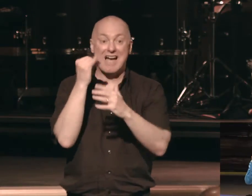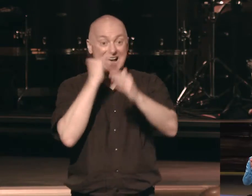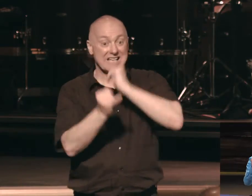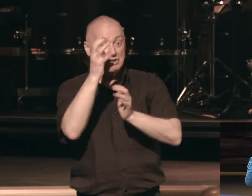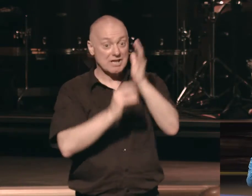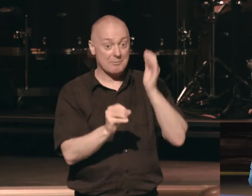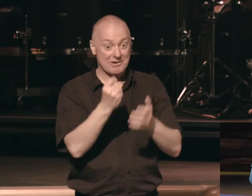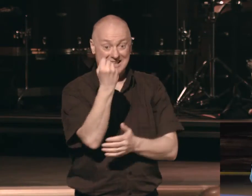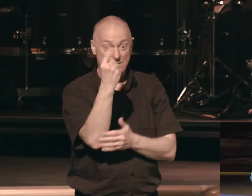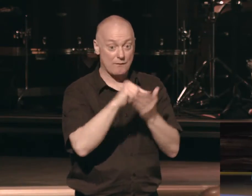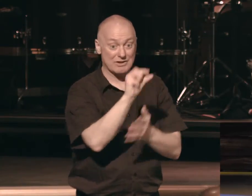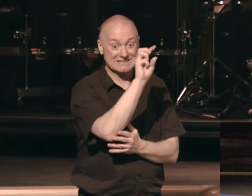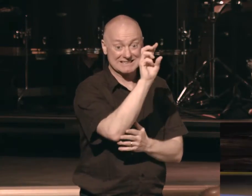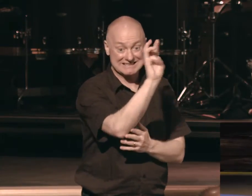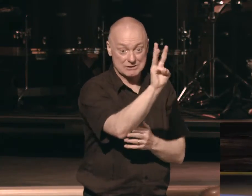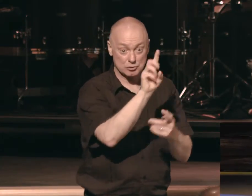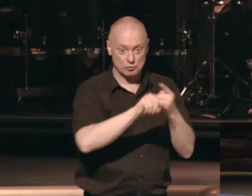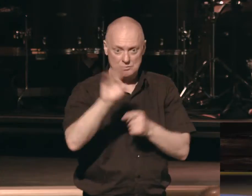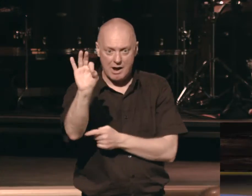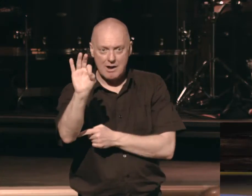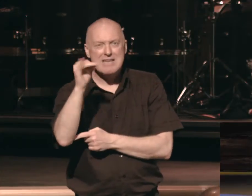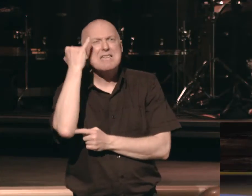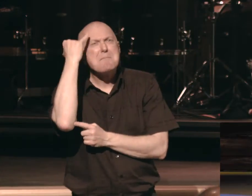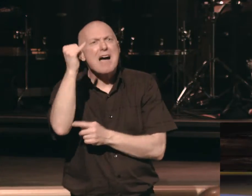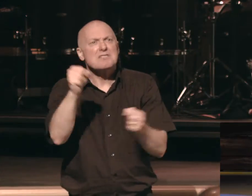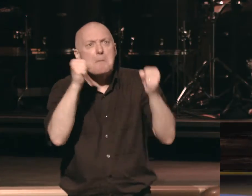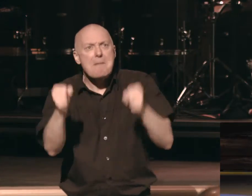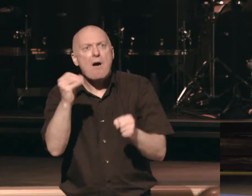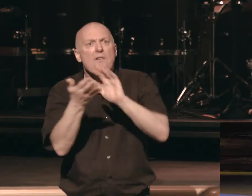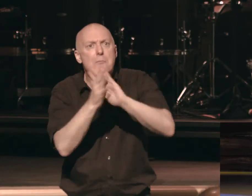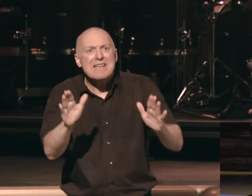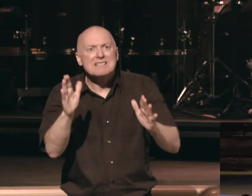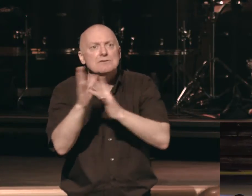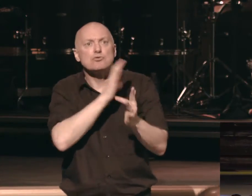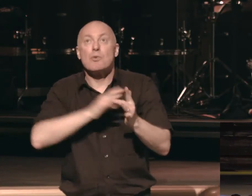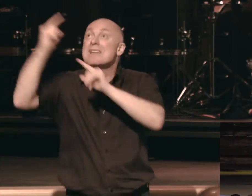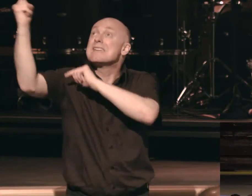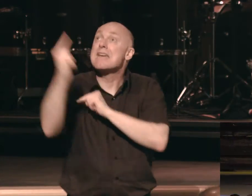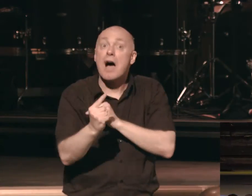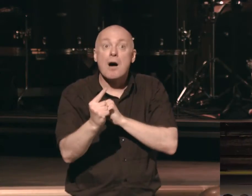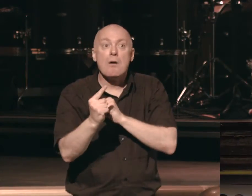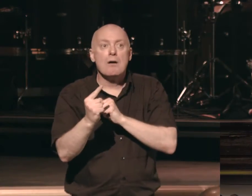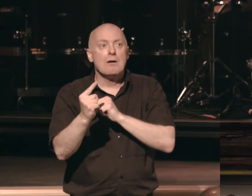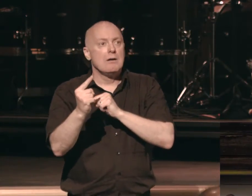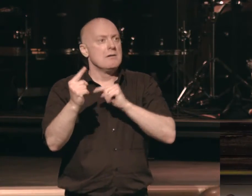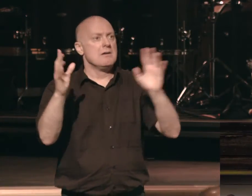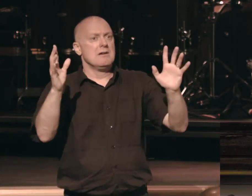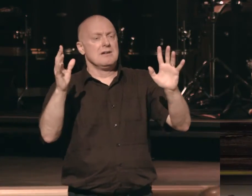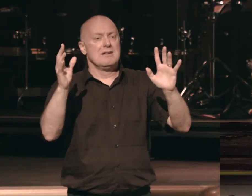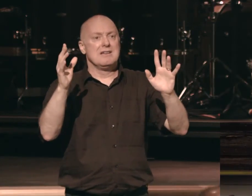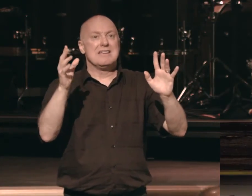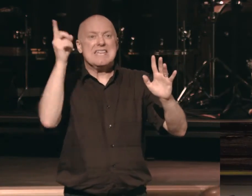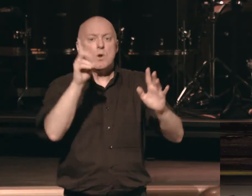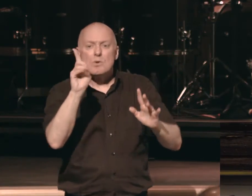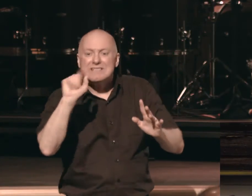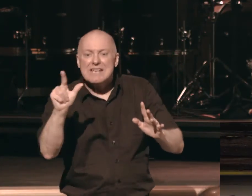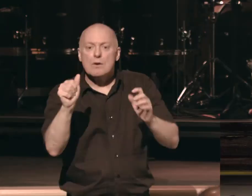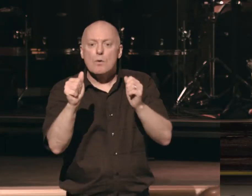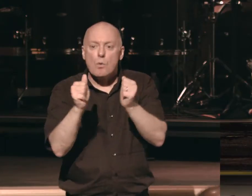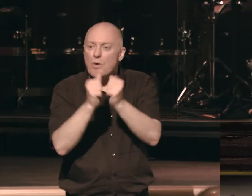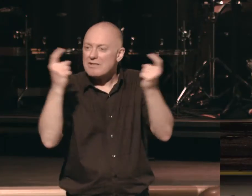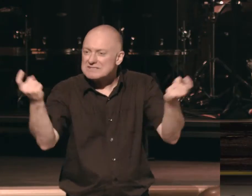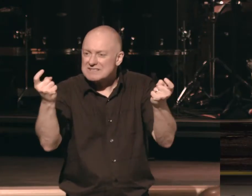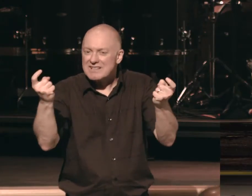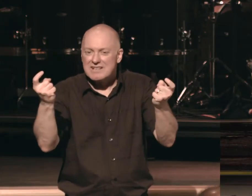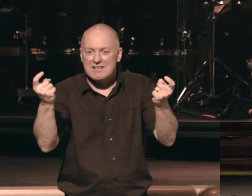And that's what we long for. Imagine the power of the peace of Jesus Christ when he comes to deal once and for all with the very, very presence of sin that is